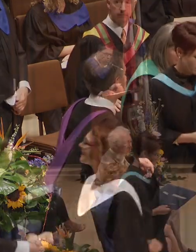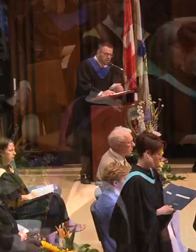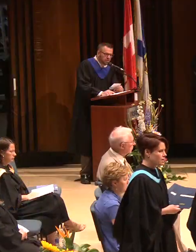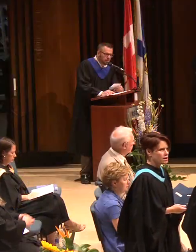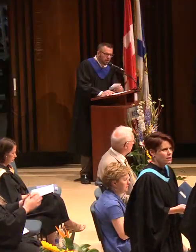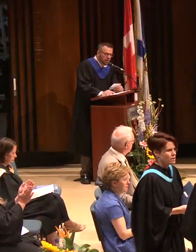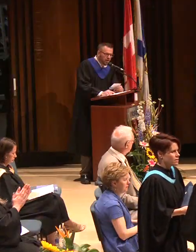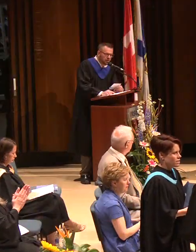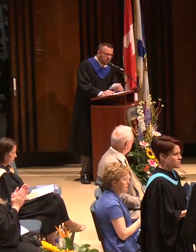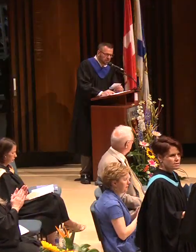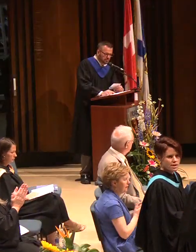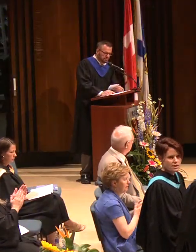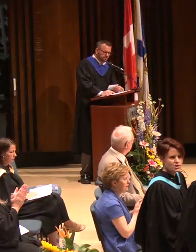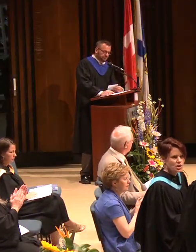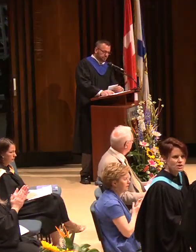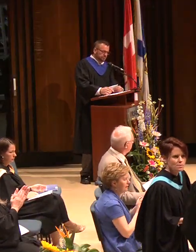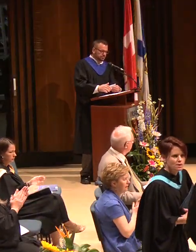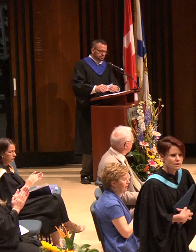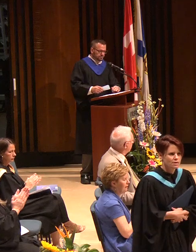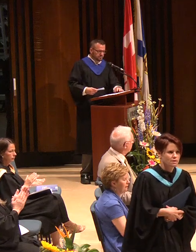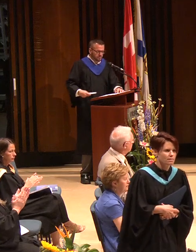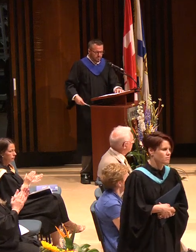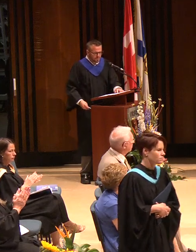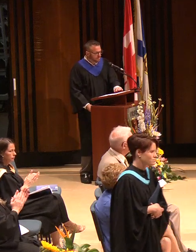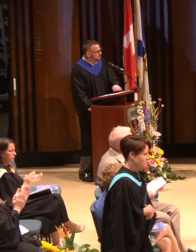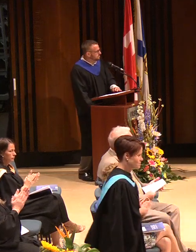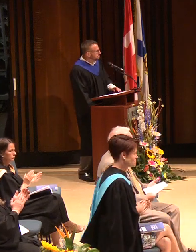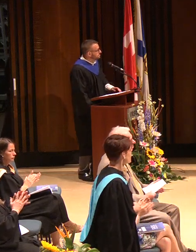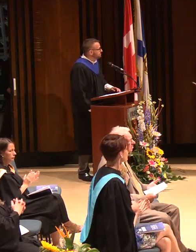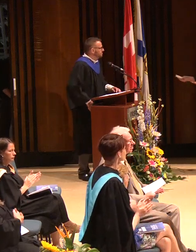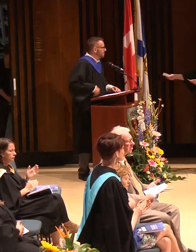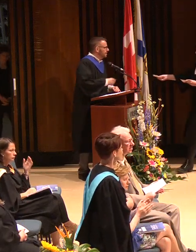Andrew Wood with honors.